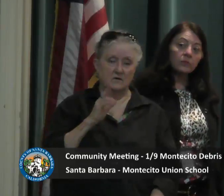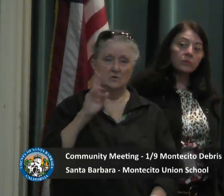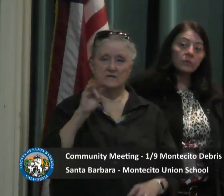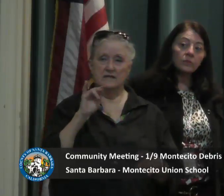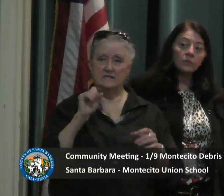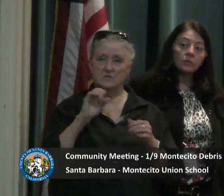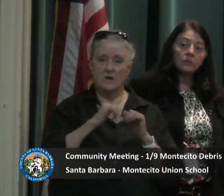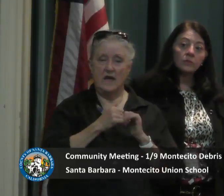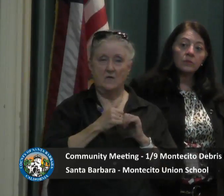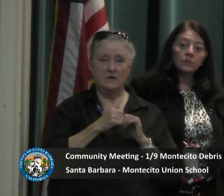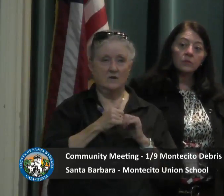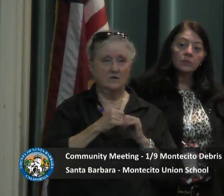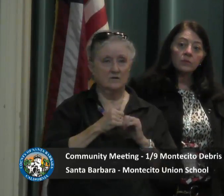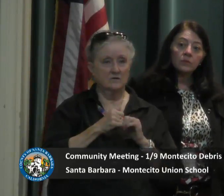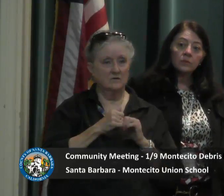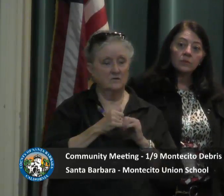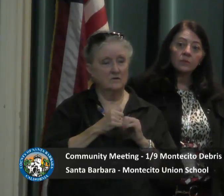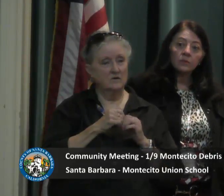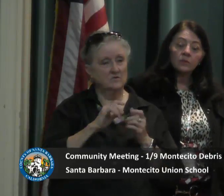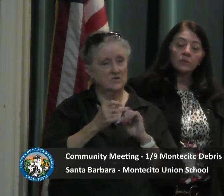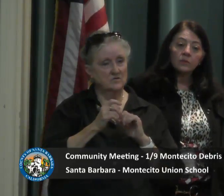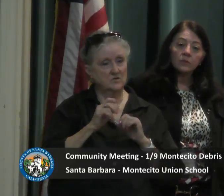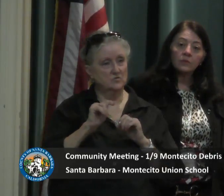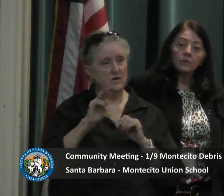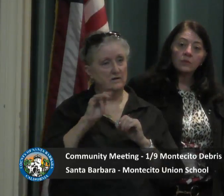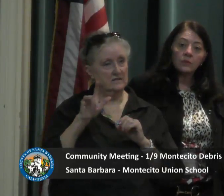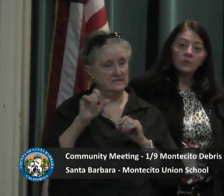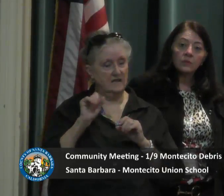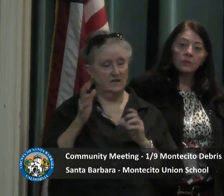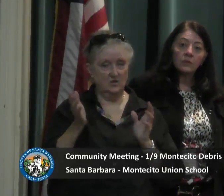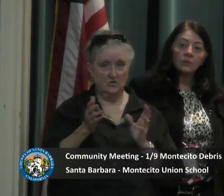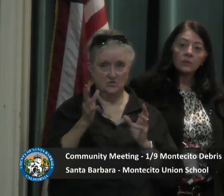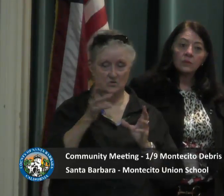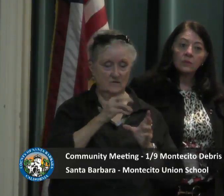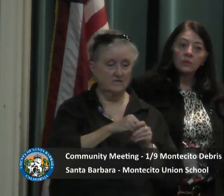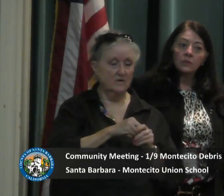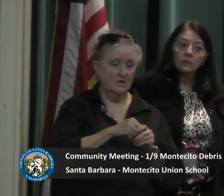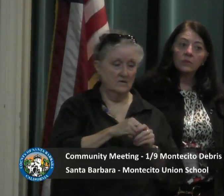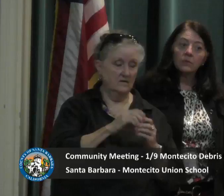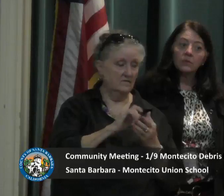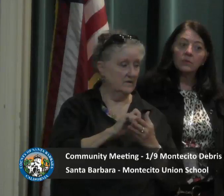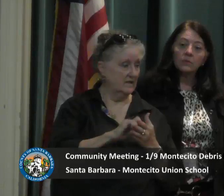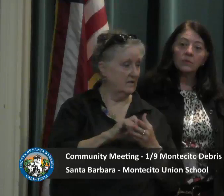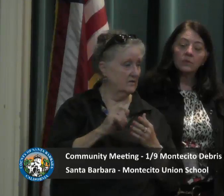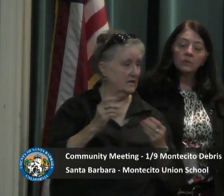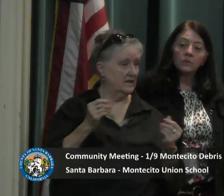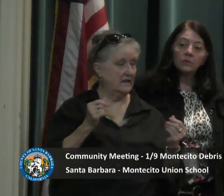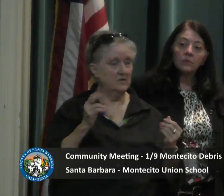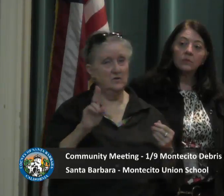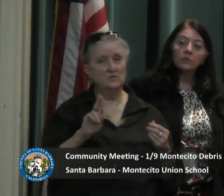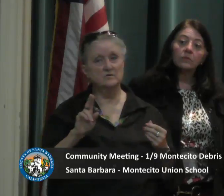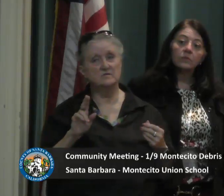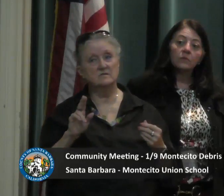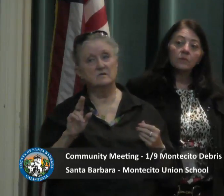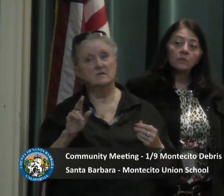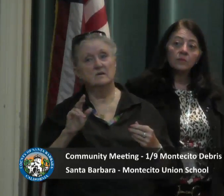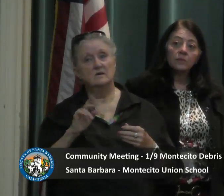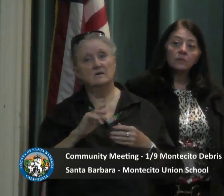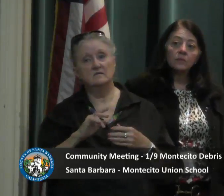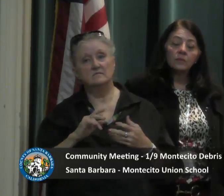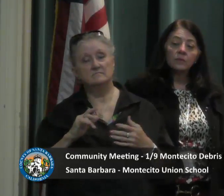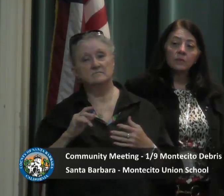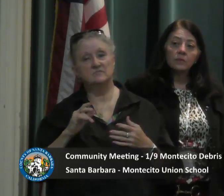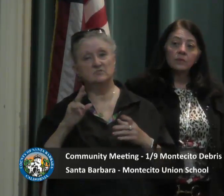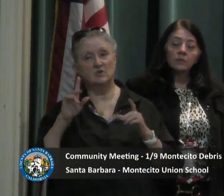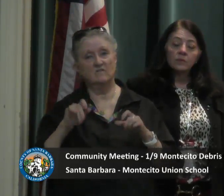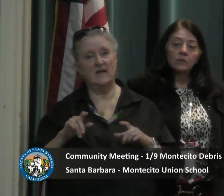the trails, things like that, then I encourage you to fill out our sort of land use stakeholders